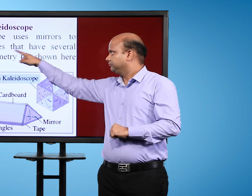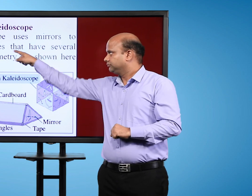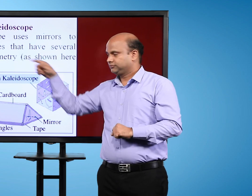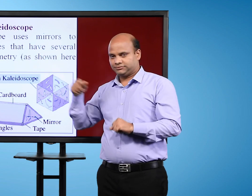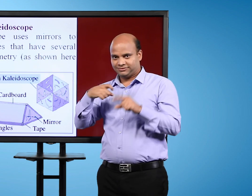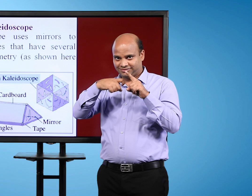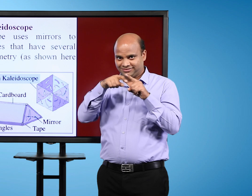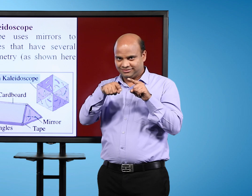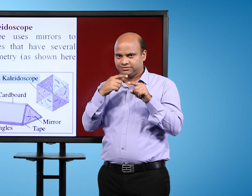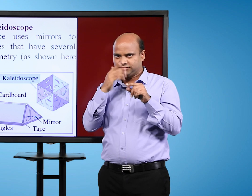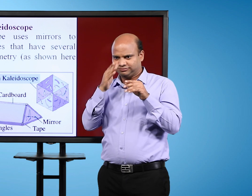symmetry.